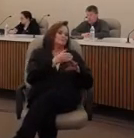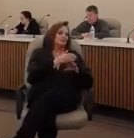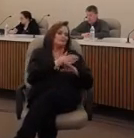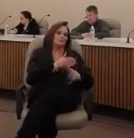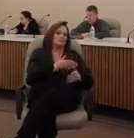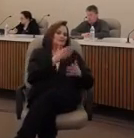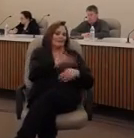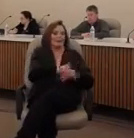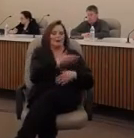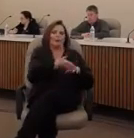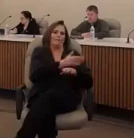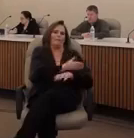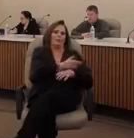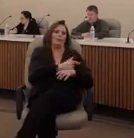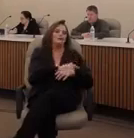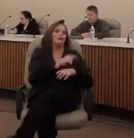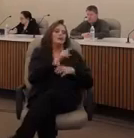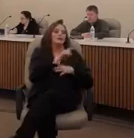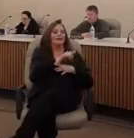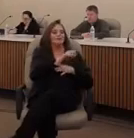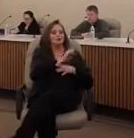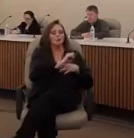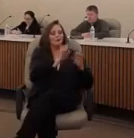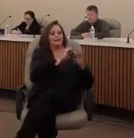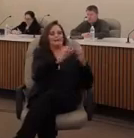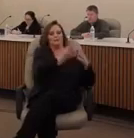long before that zone district was created.